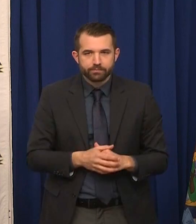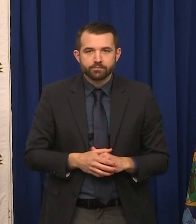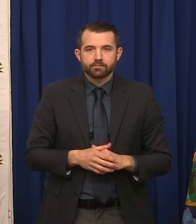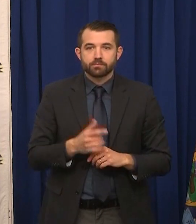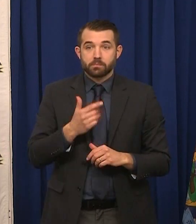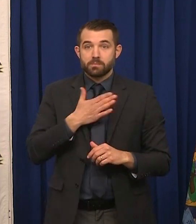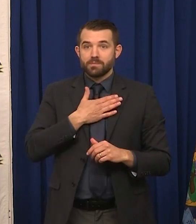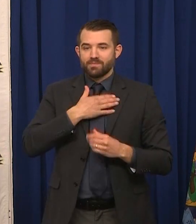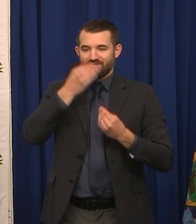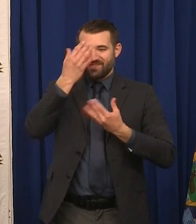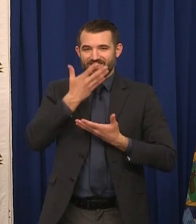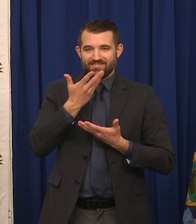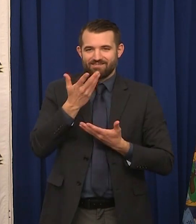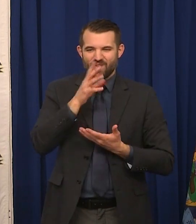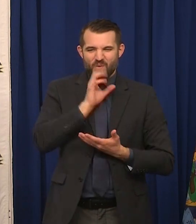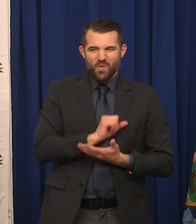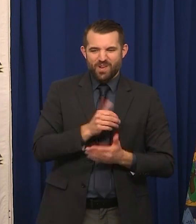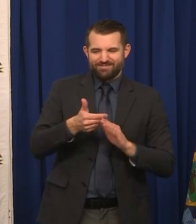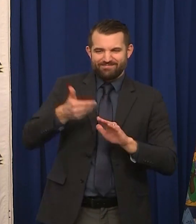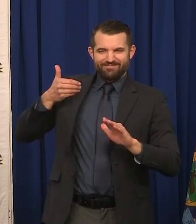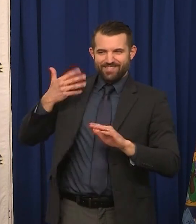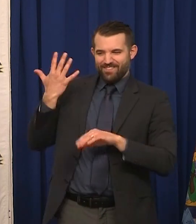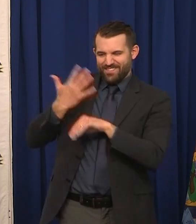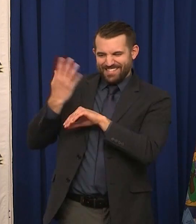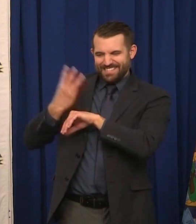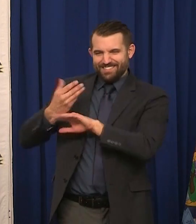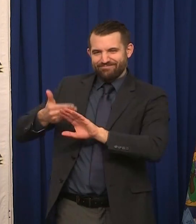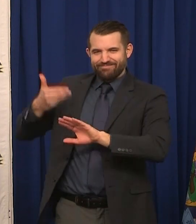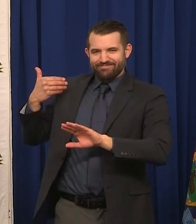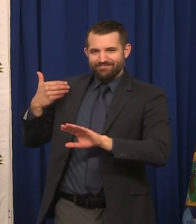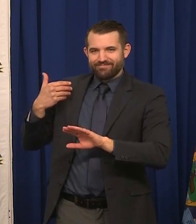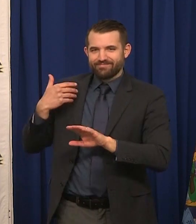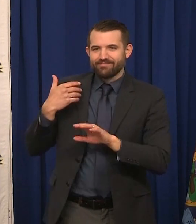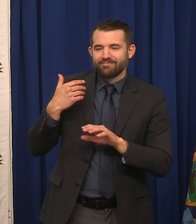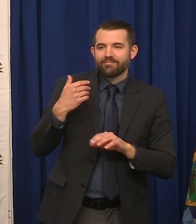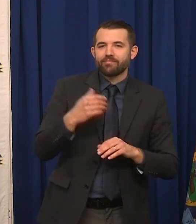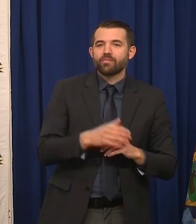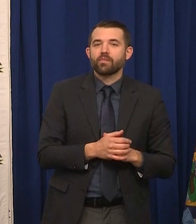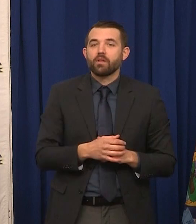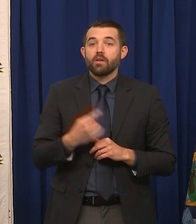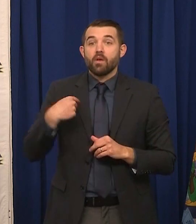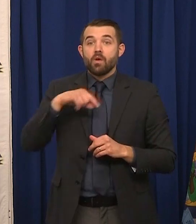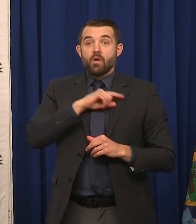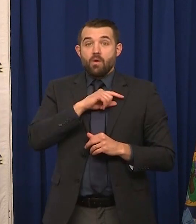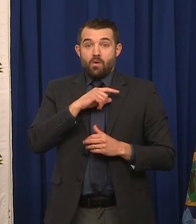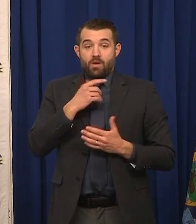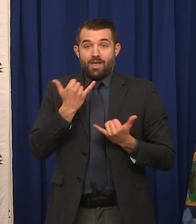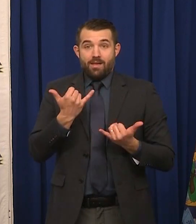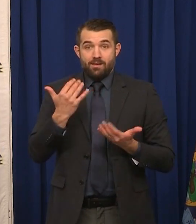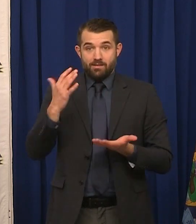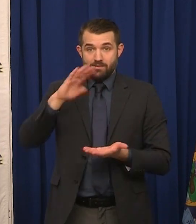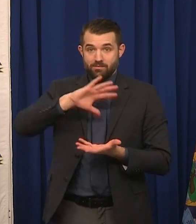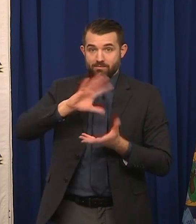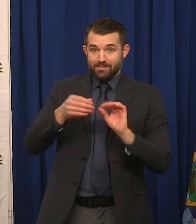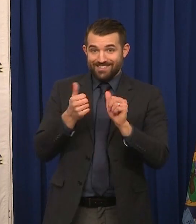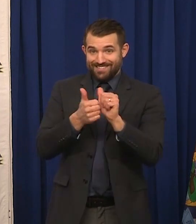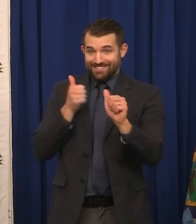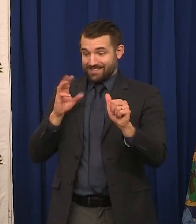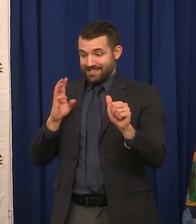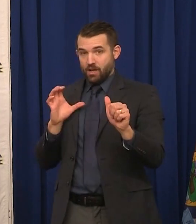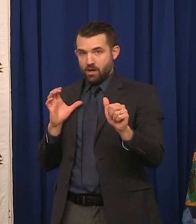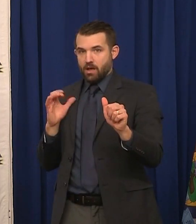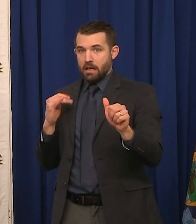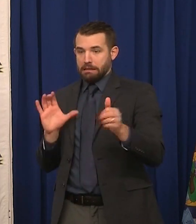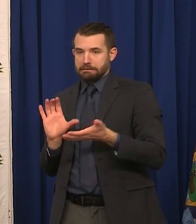I would refer you to LabCorp. We are going to be sending the samples to a depot, and then they will be distributing the